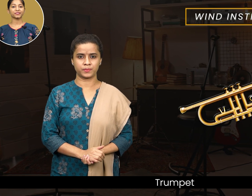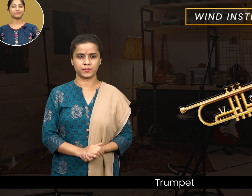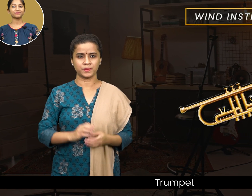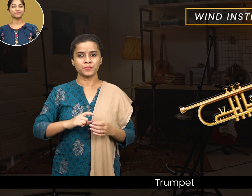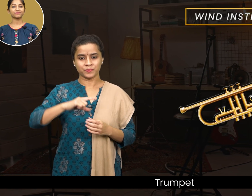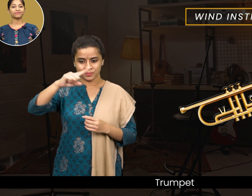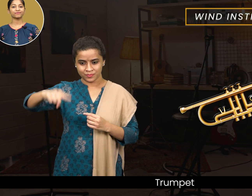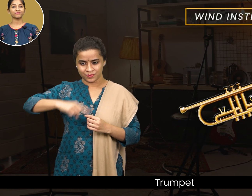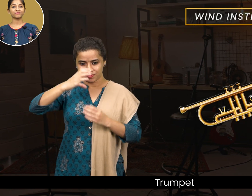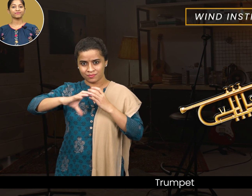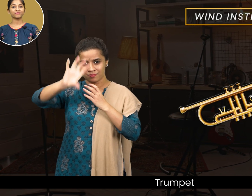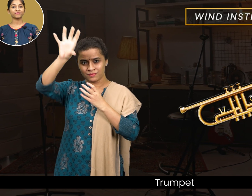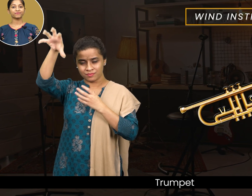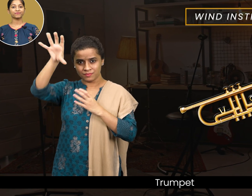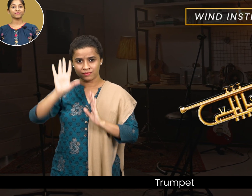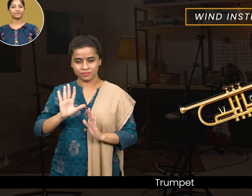Trumpet,